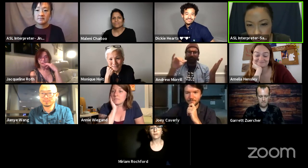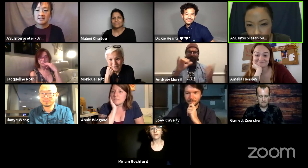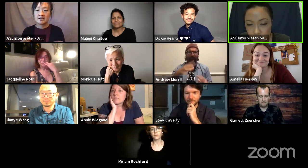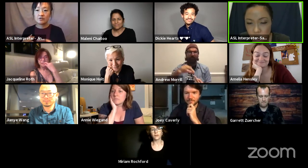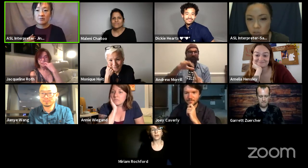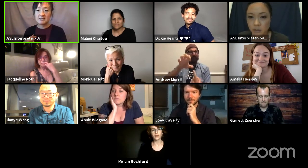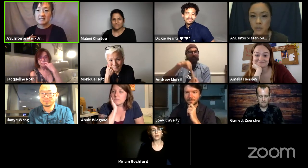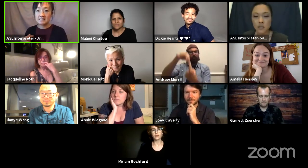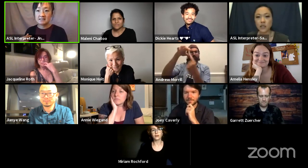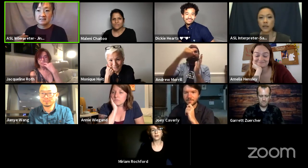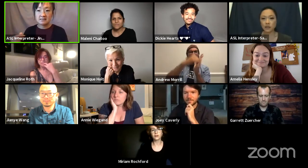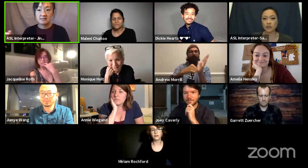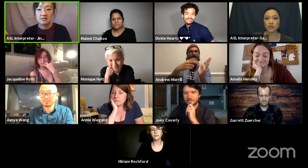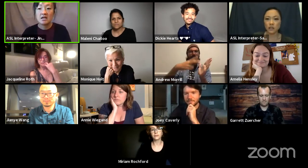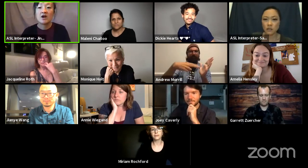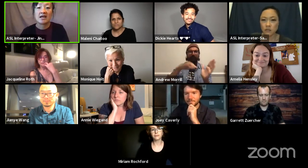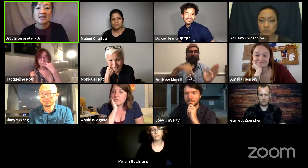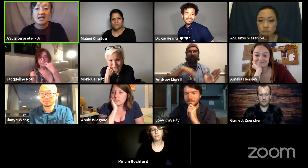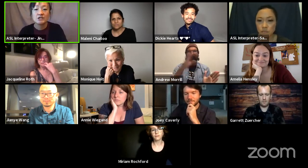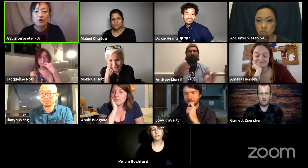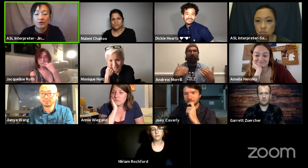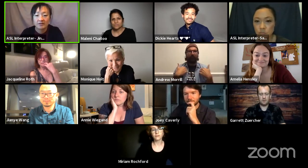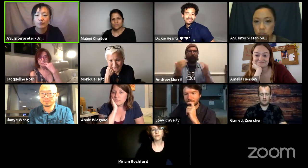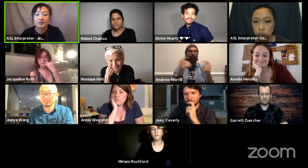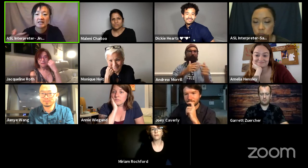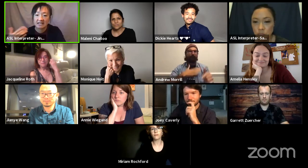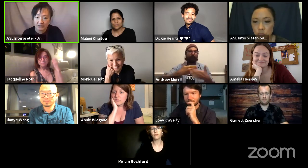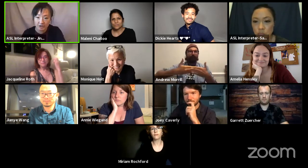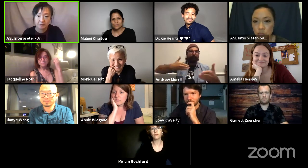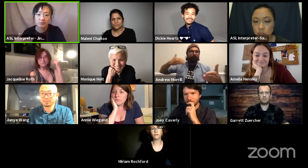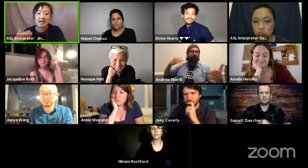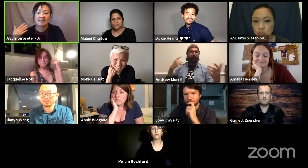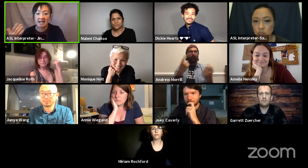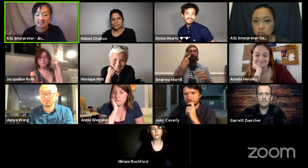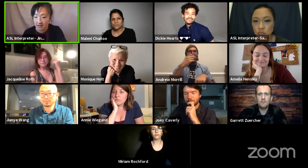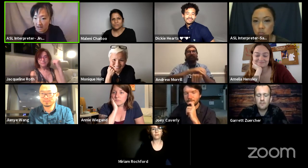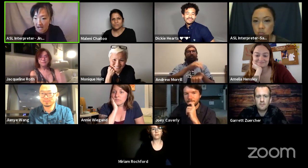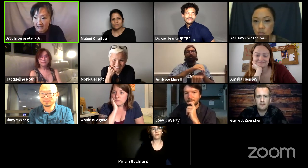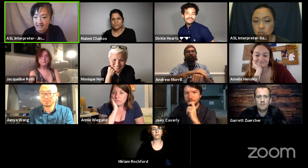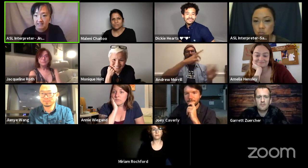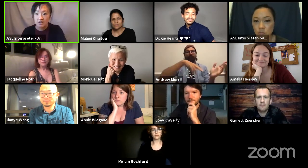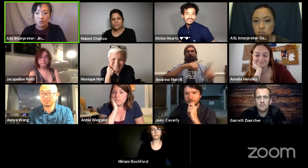Sarah, do you want me to take this? Yeah, go ahead. Okay. So with getting the script, we had the ASL gloss,